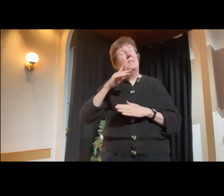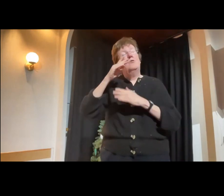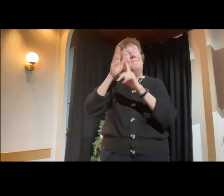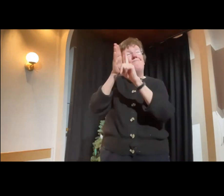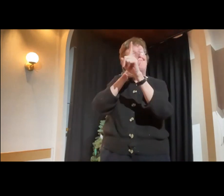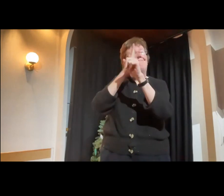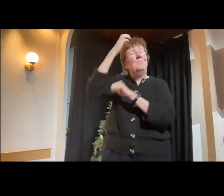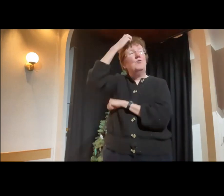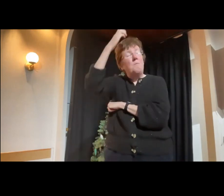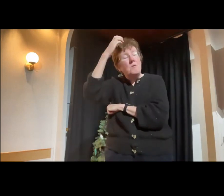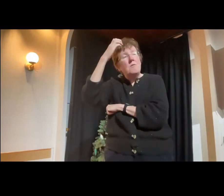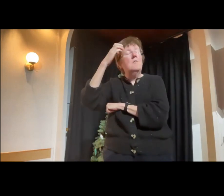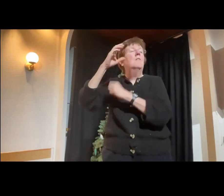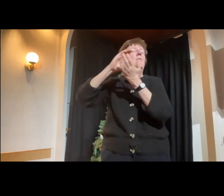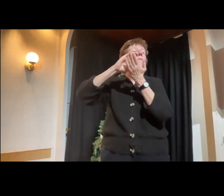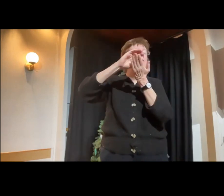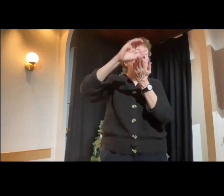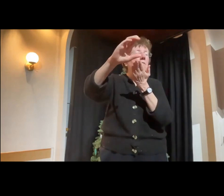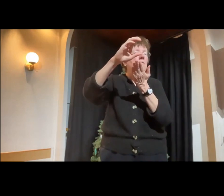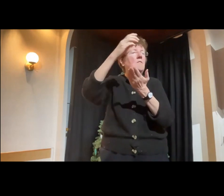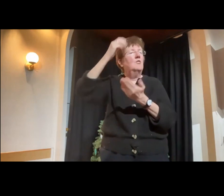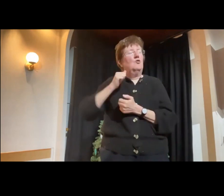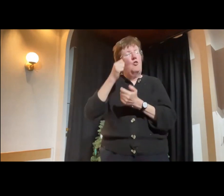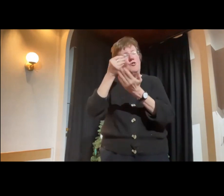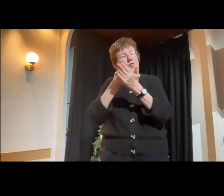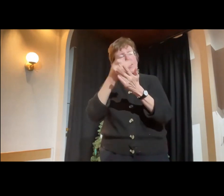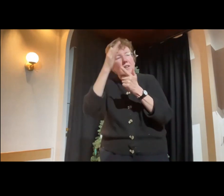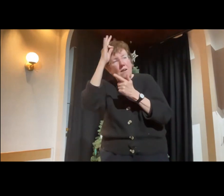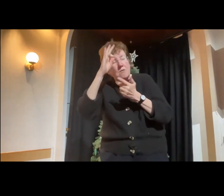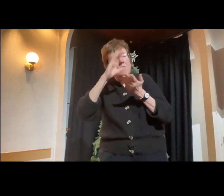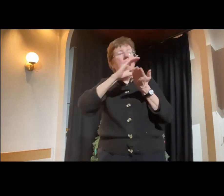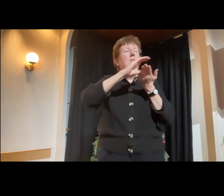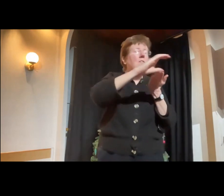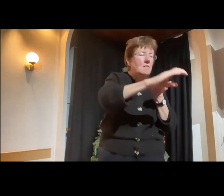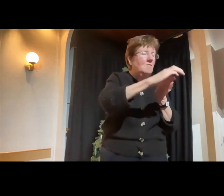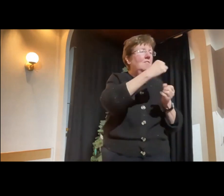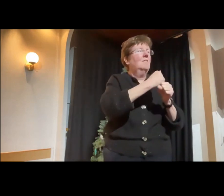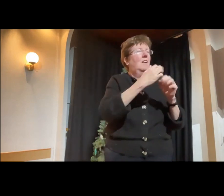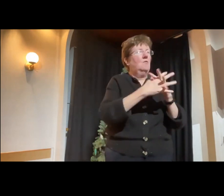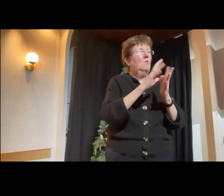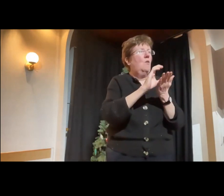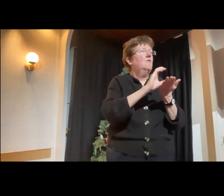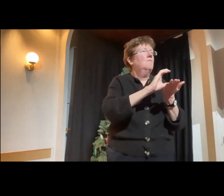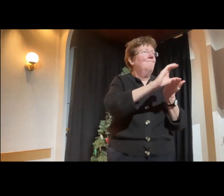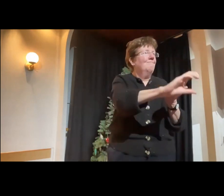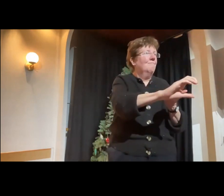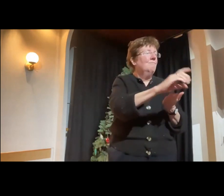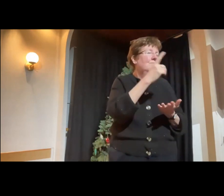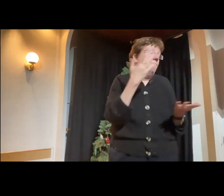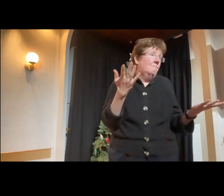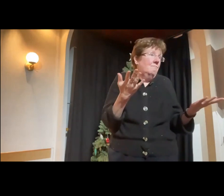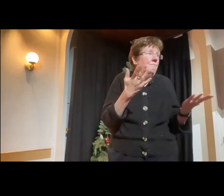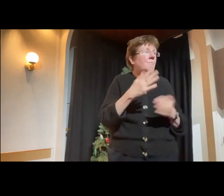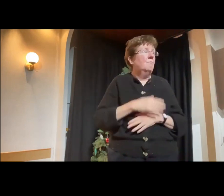So they would be an ideal place to base that. But it is about persuading the government to fund that, you know, from Scottish Funding Council